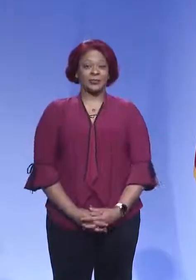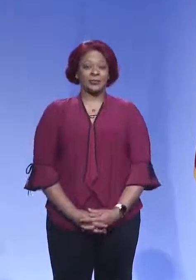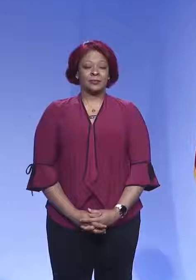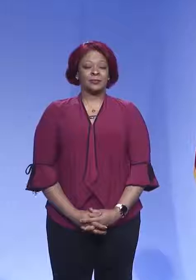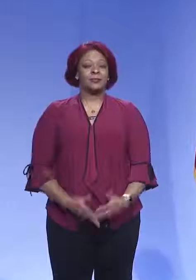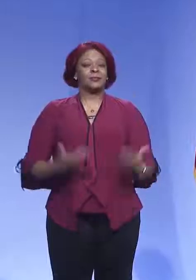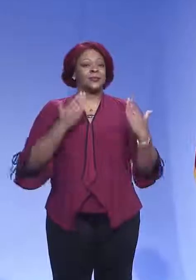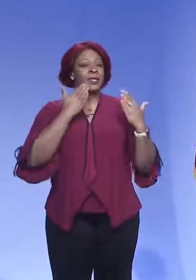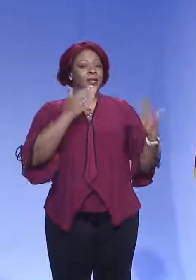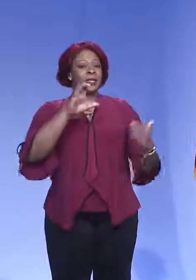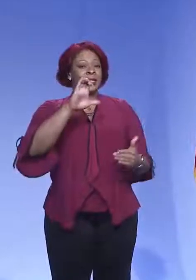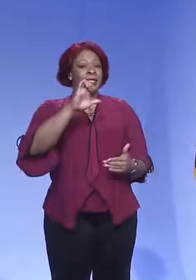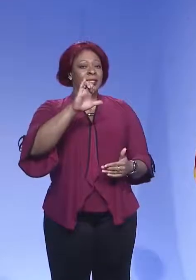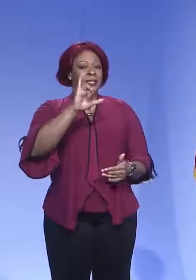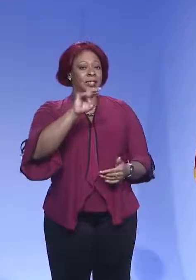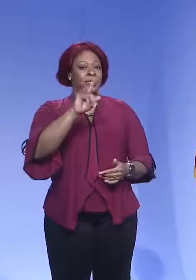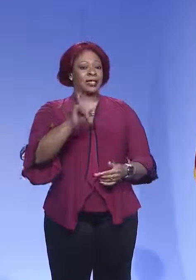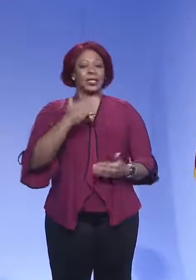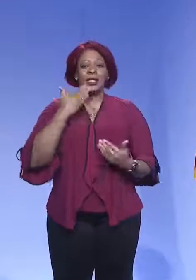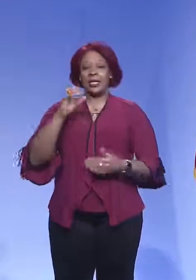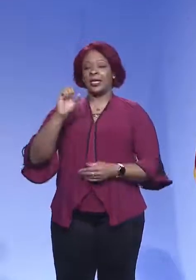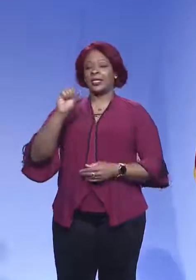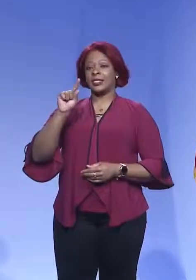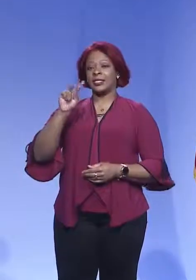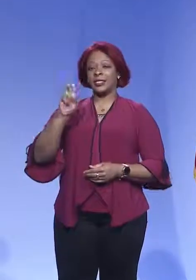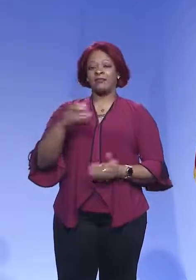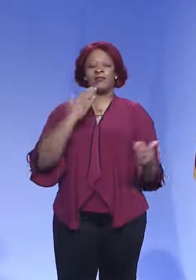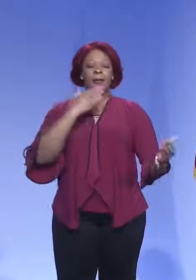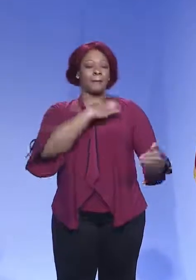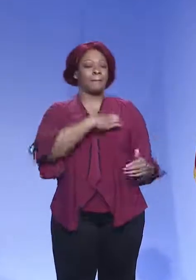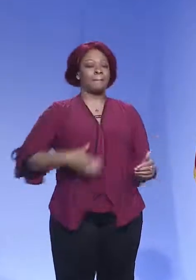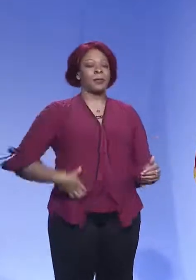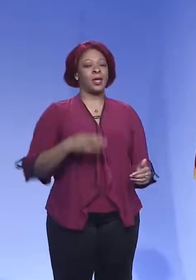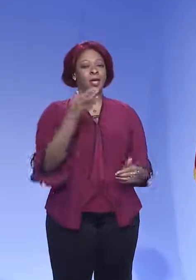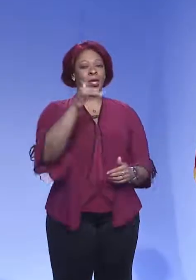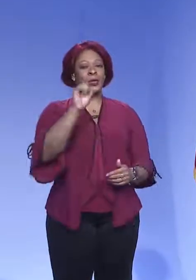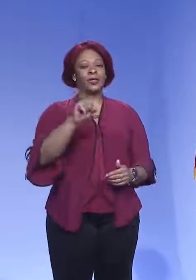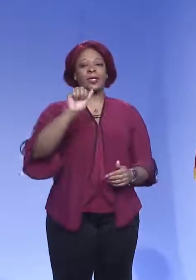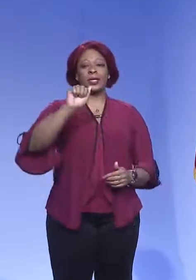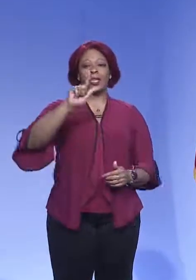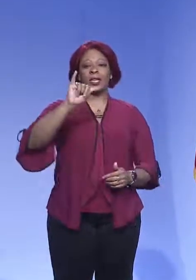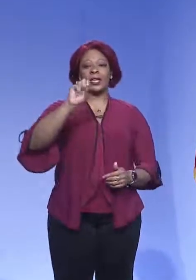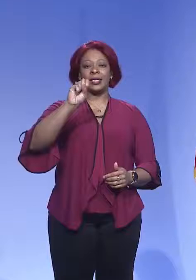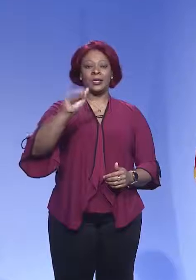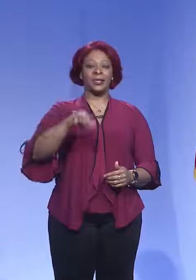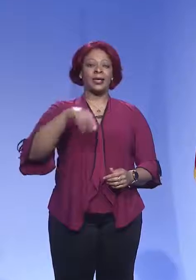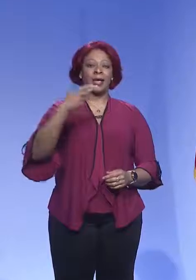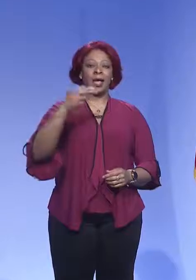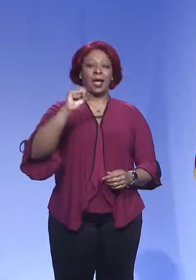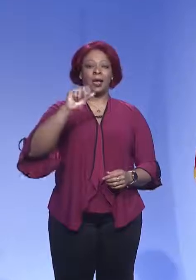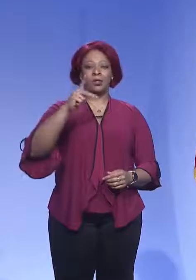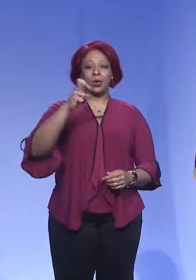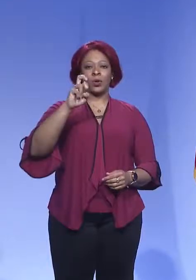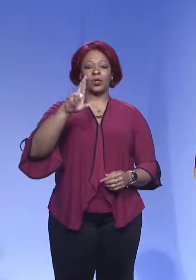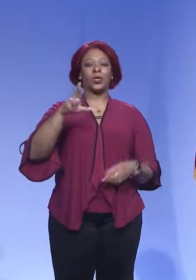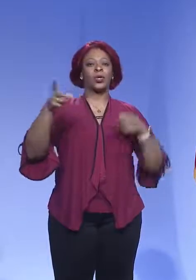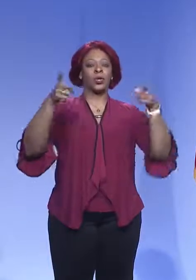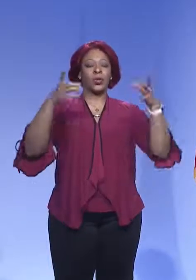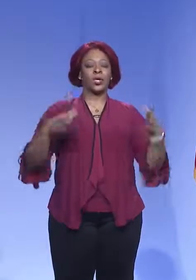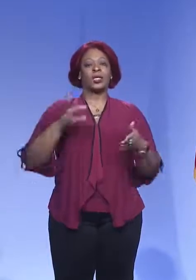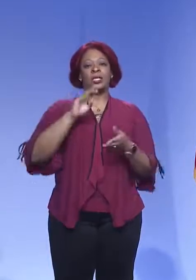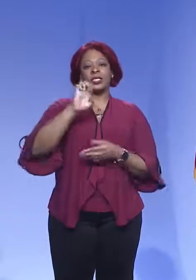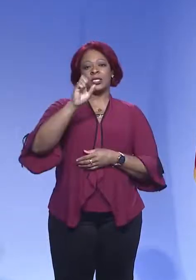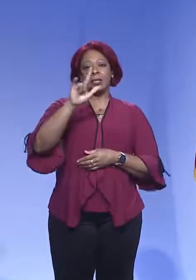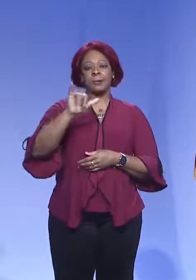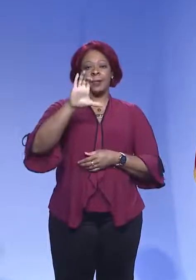Thank you, Cindy, and thank you, Steve and Mayor Harris. Alisa Haushalter, Director of the Shelby County Health Department. Today I'm going to